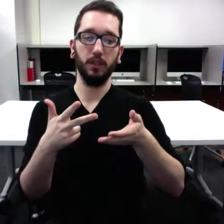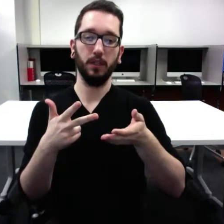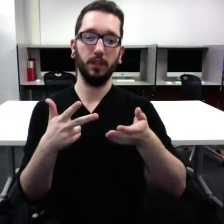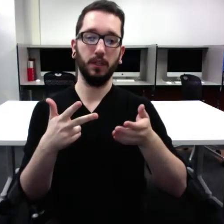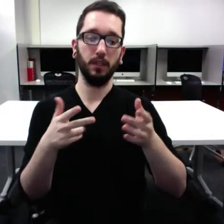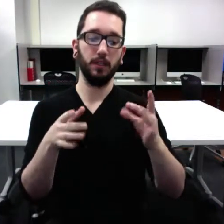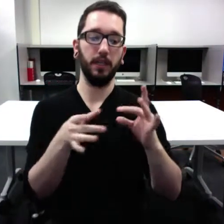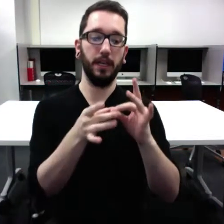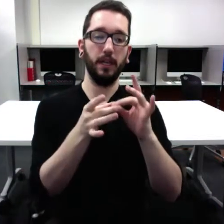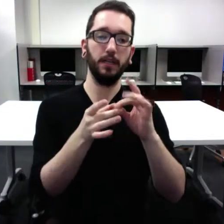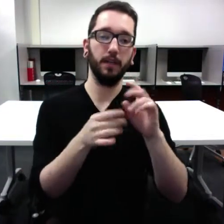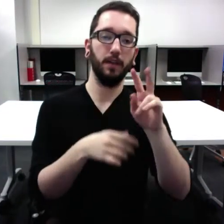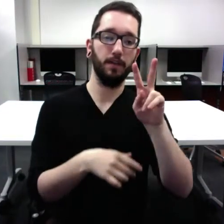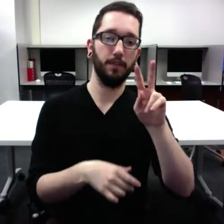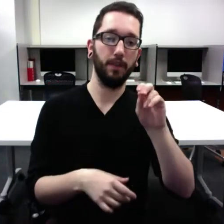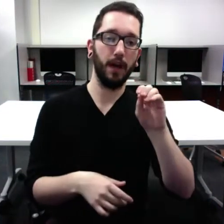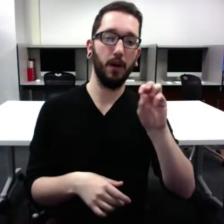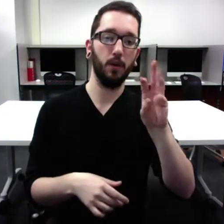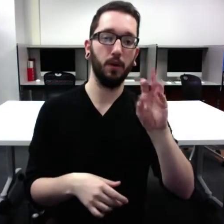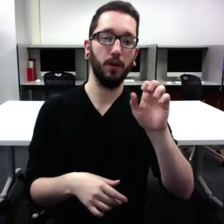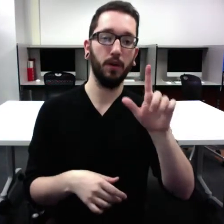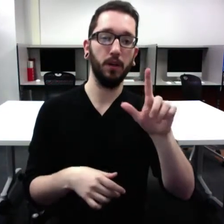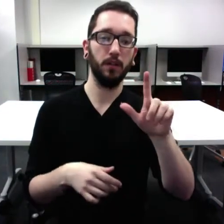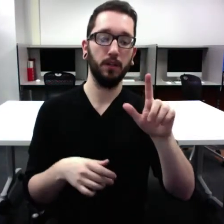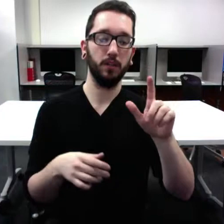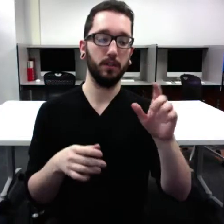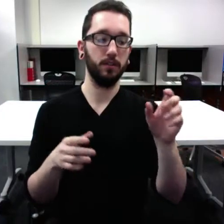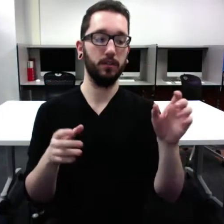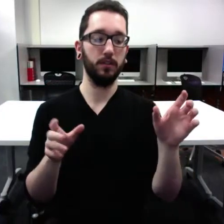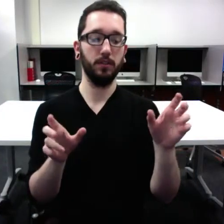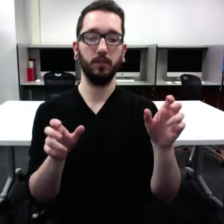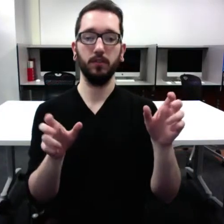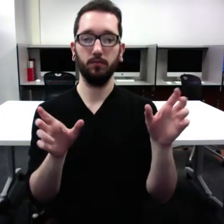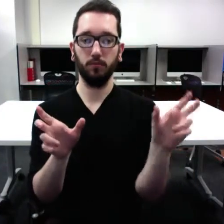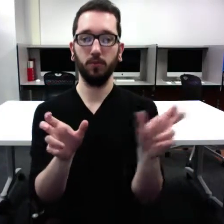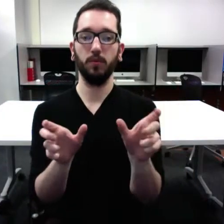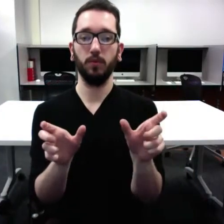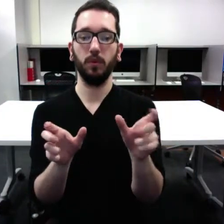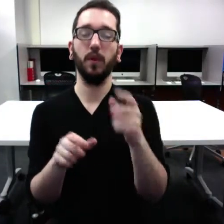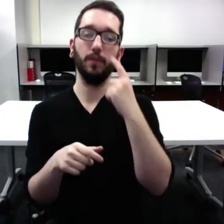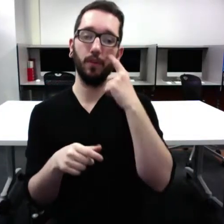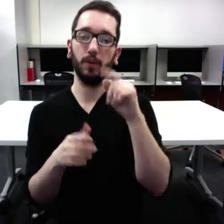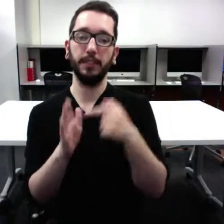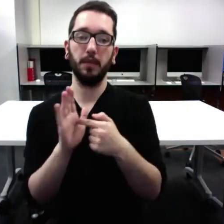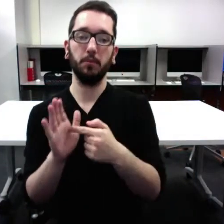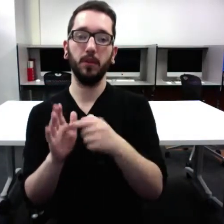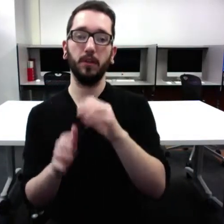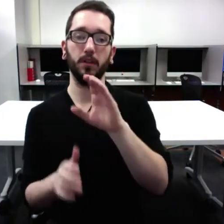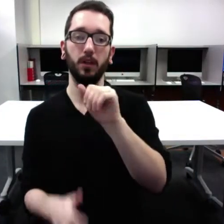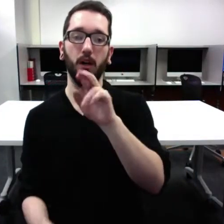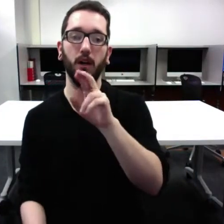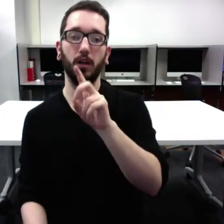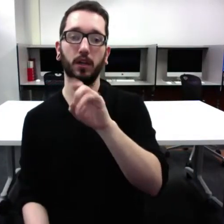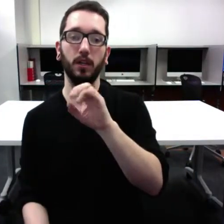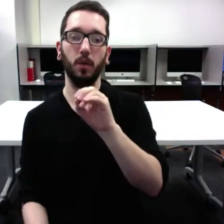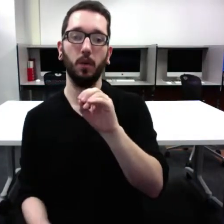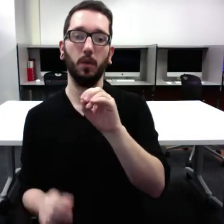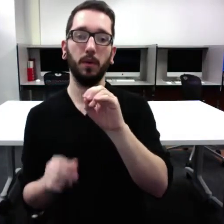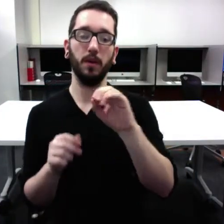root. An example, cardiomegaly. The method for deciphering a medical